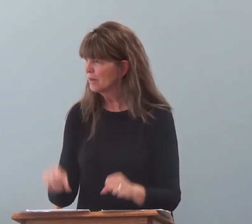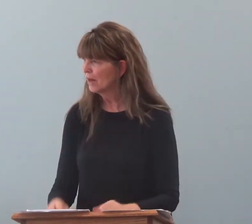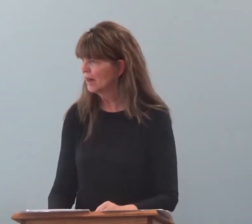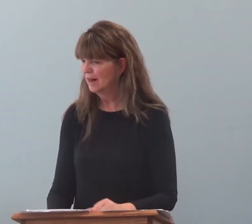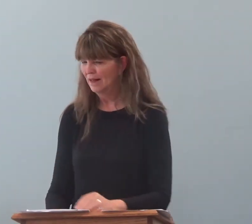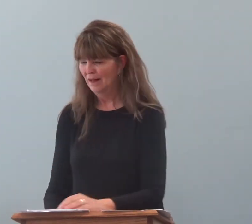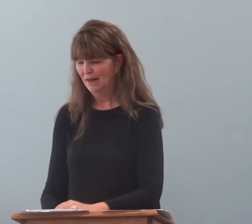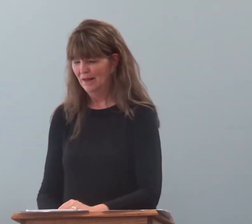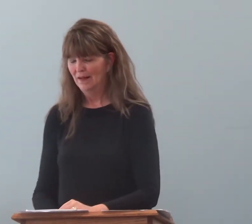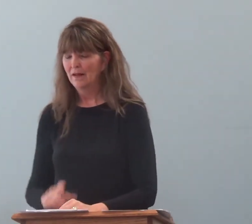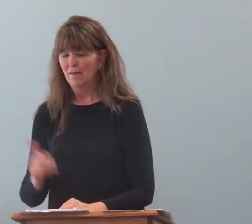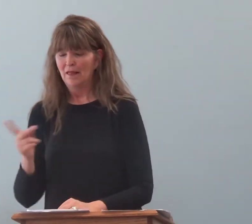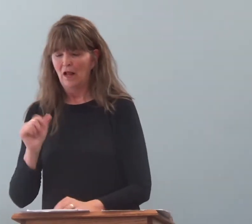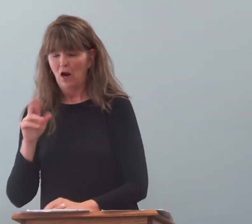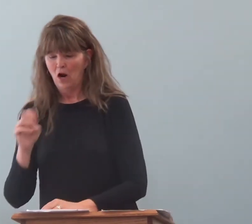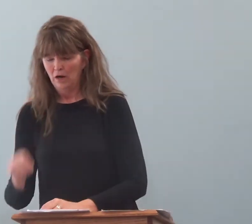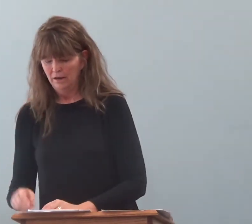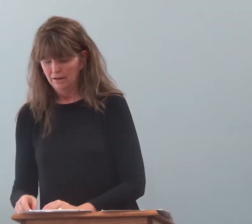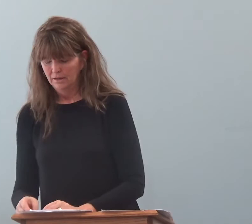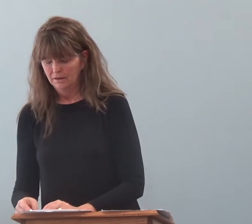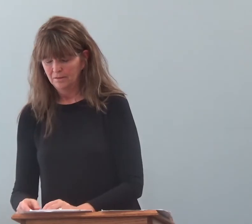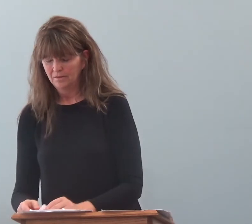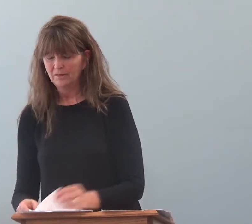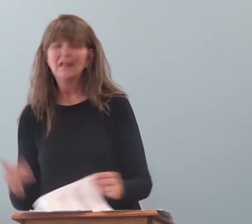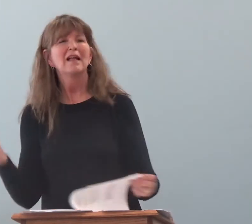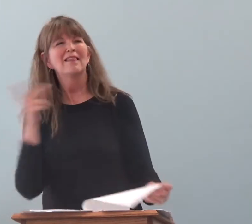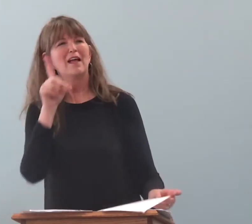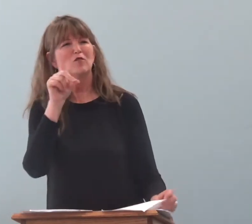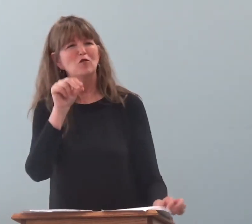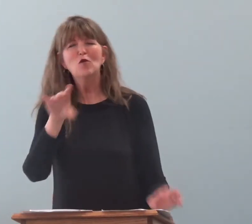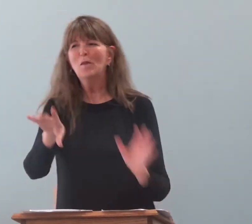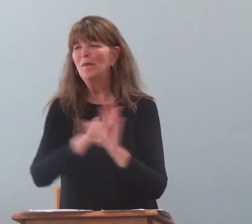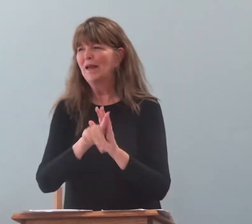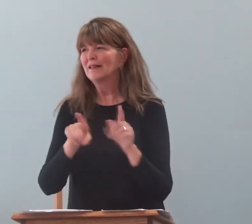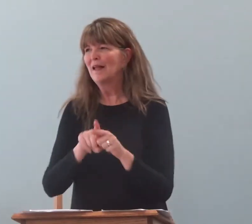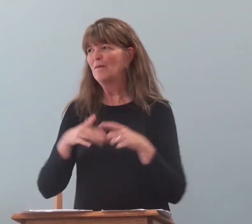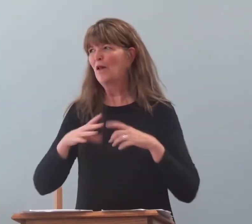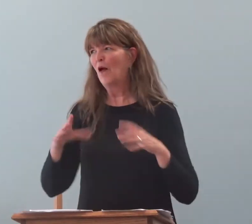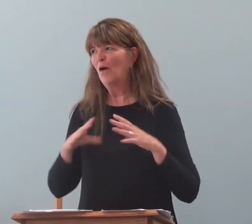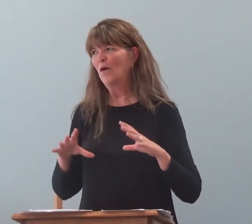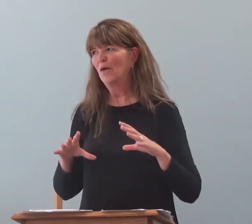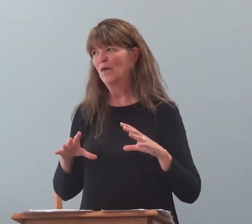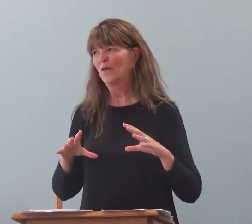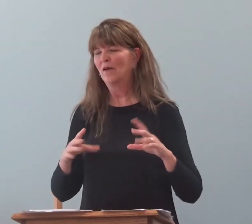sisters and see how absolutely different they were and just wonder how that was possible.